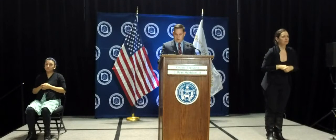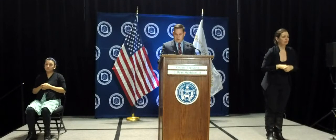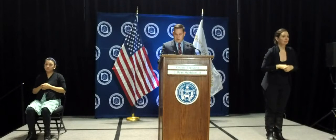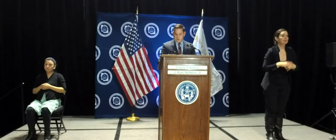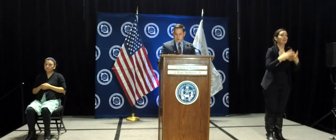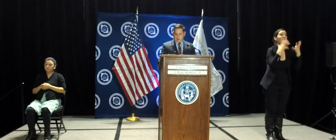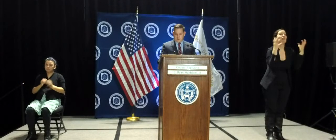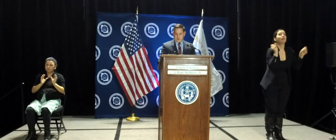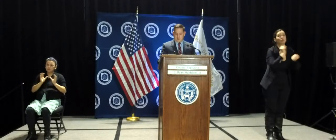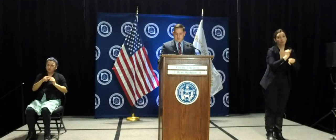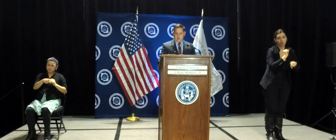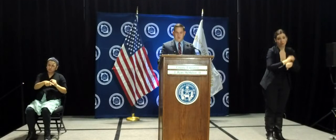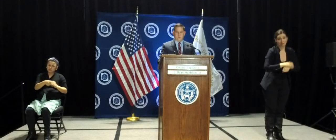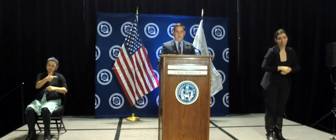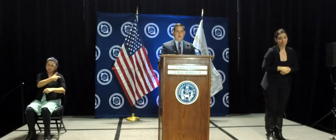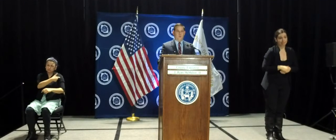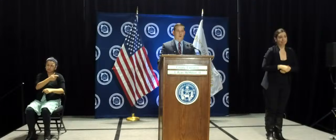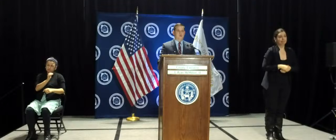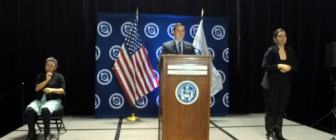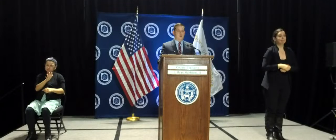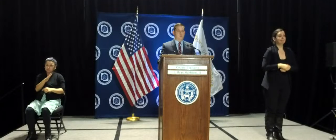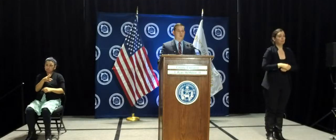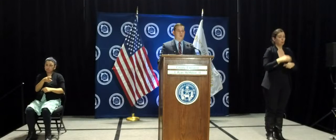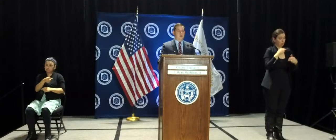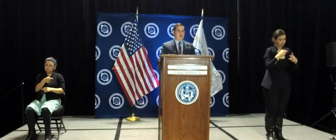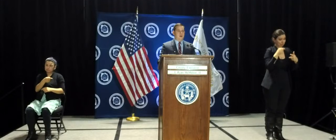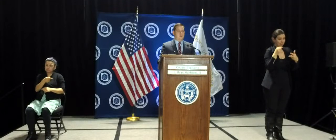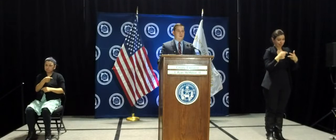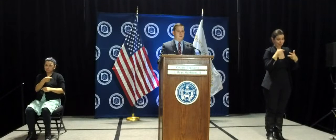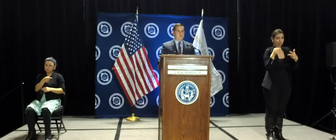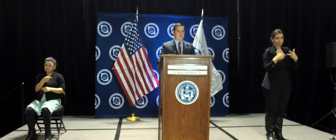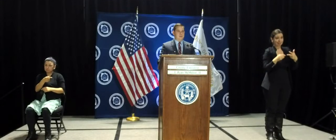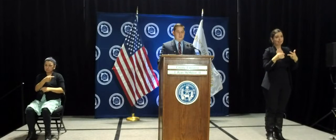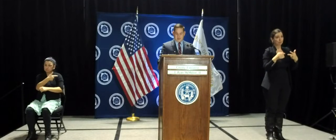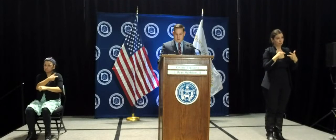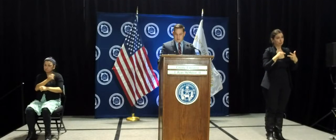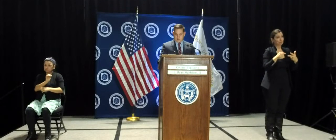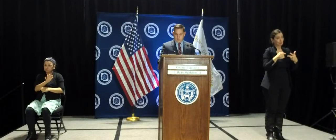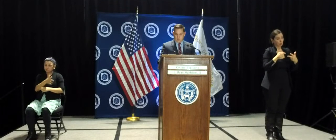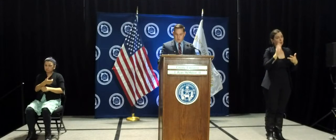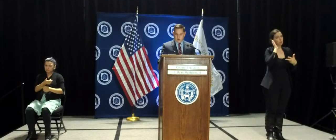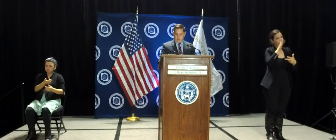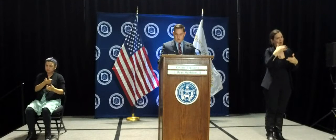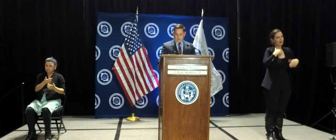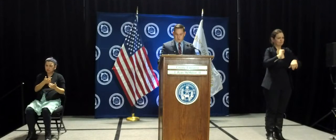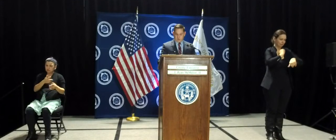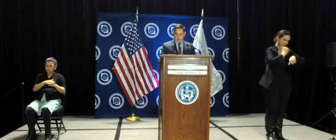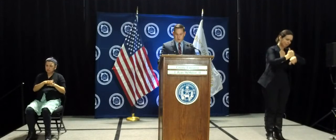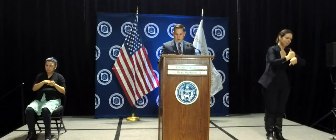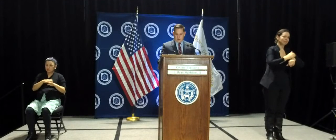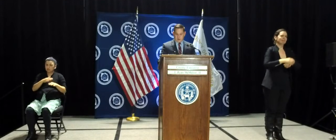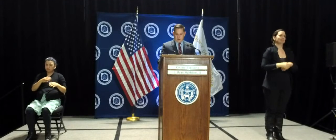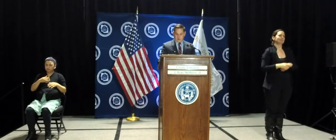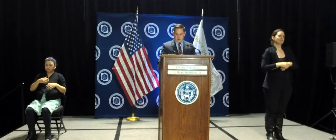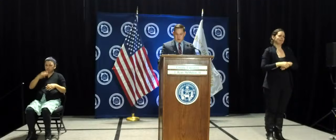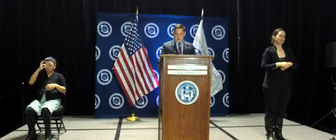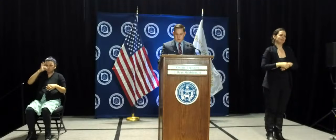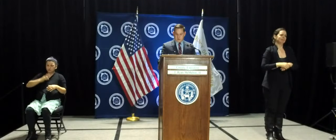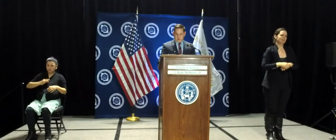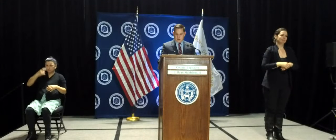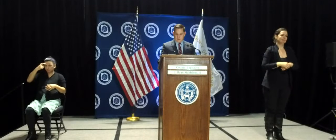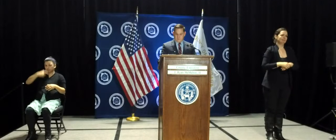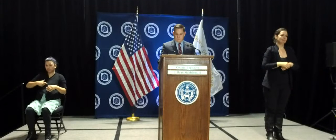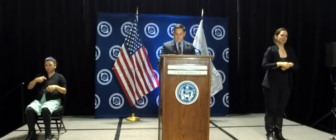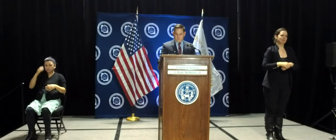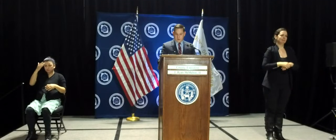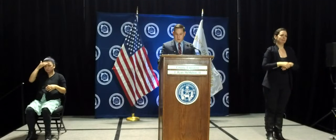part of it, but it's going to be a lot of work. So that's where we are. Those are the three